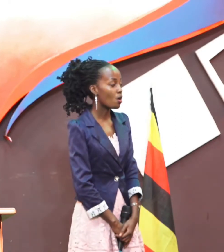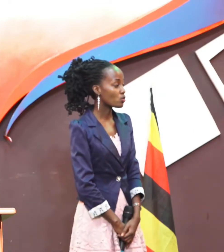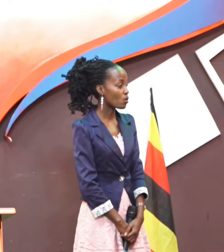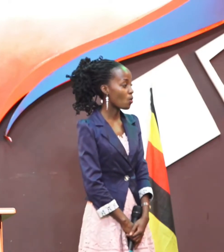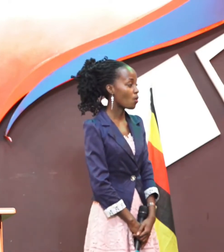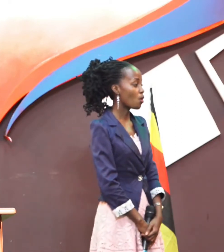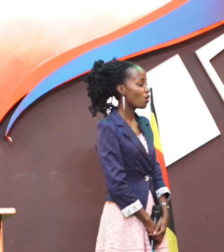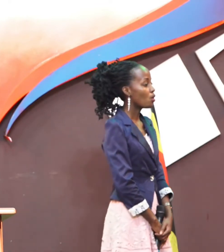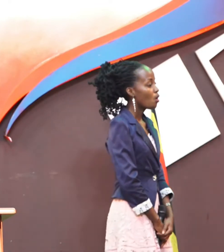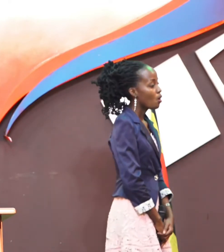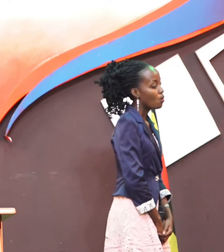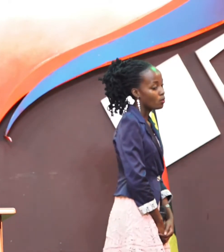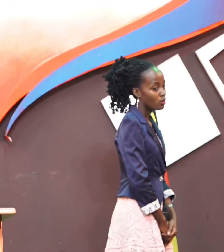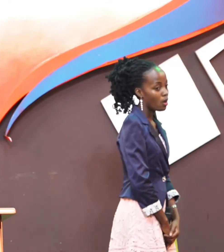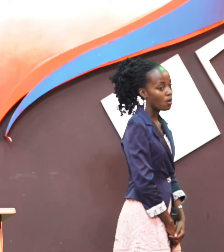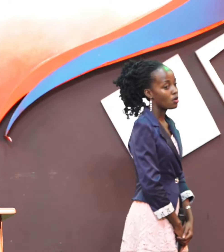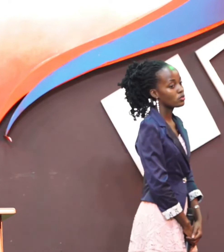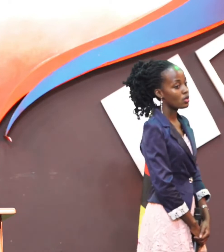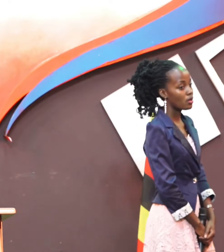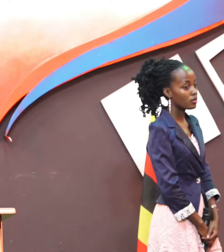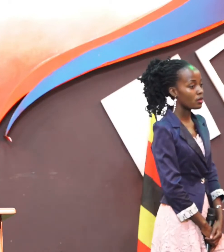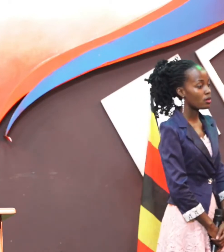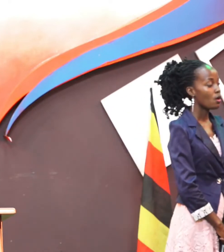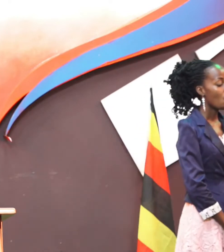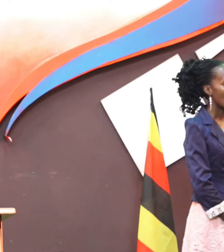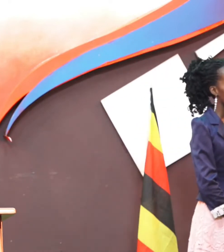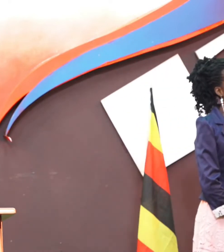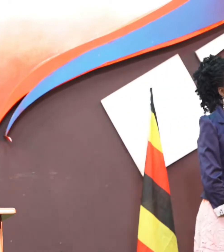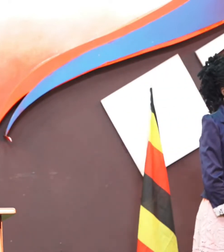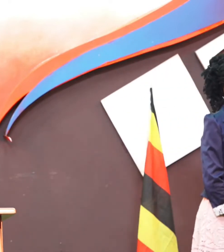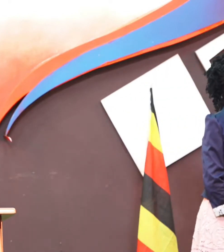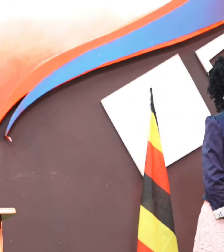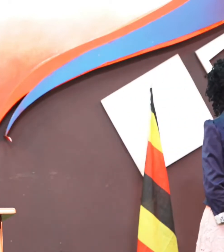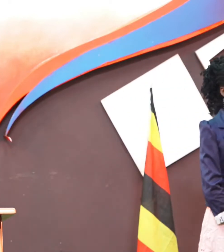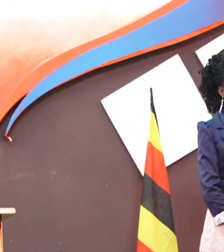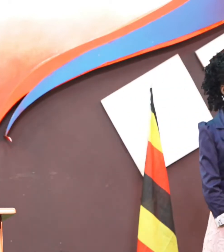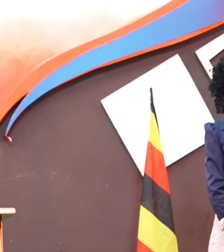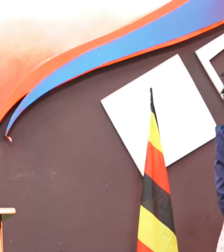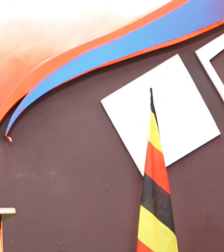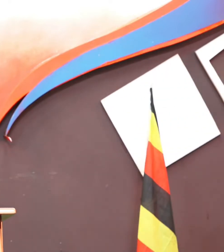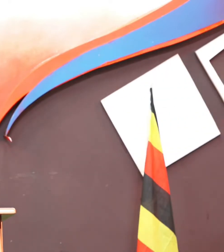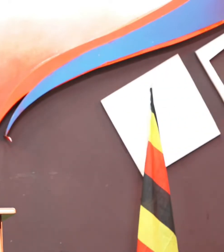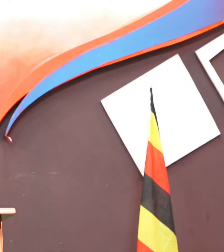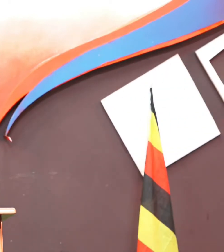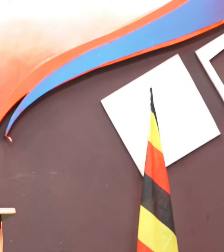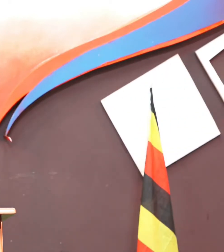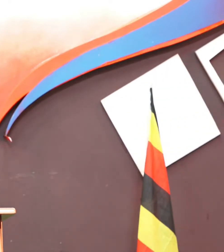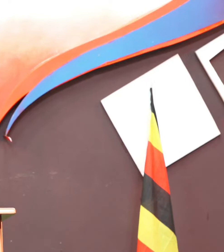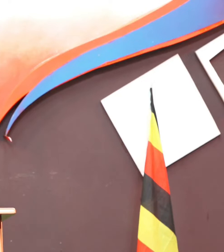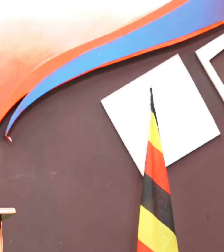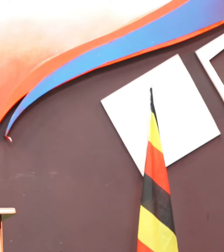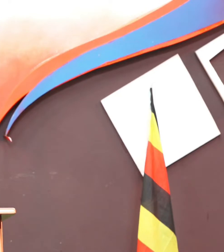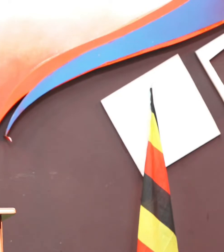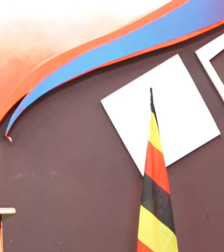Yesu tuli wano okukwebaza mukwano gw'emitima gyaffe tuli wano okukusiima taata webala olw'omusayi